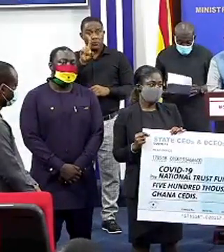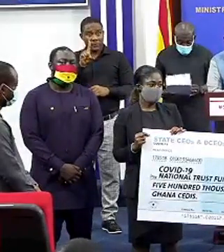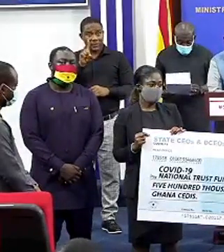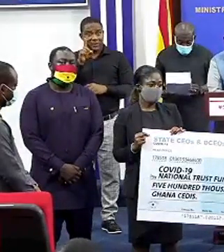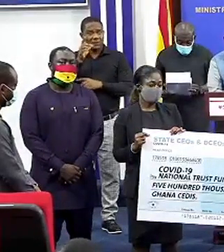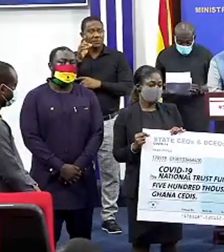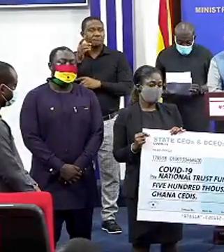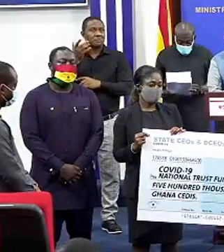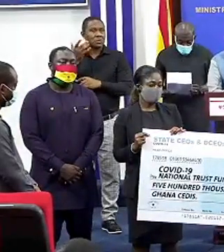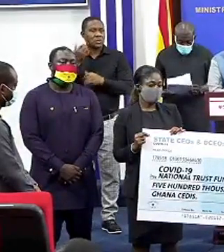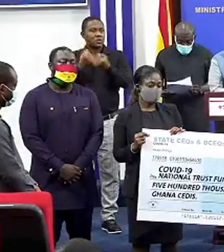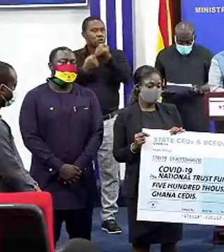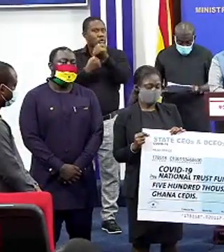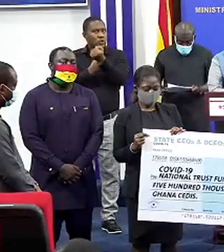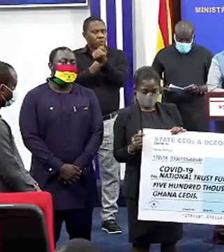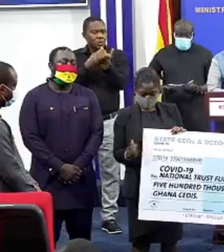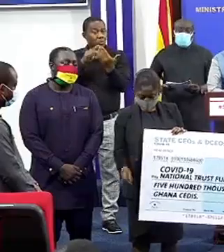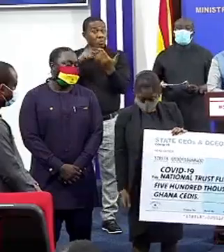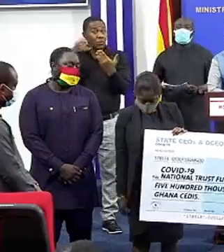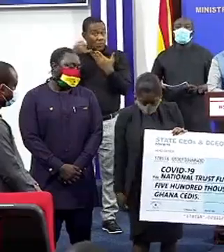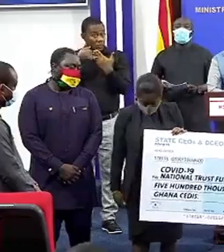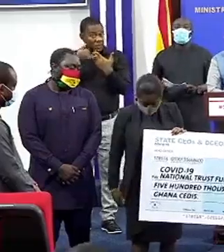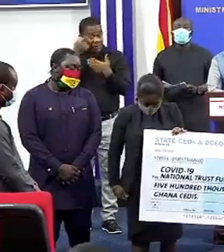support project for the state